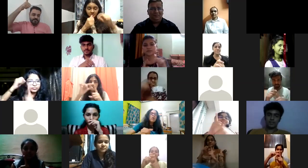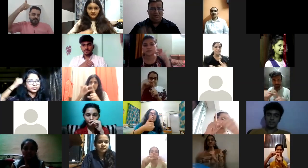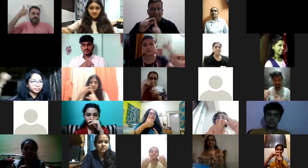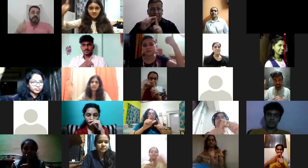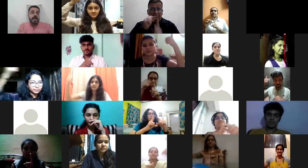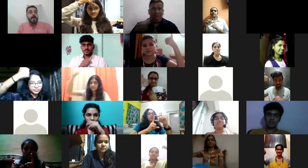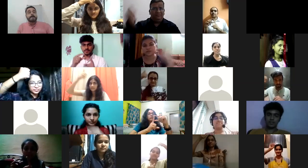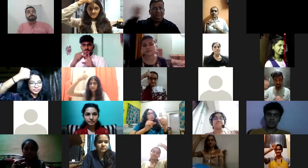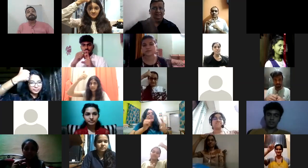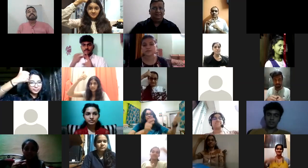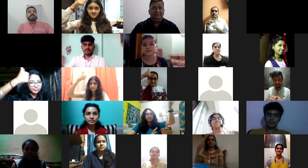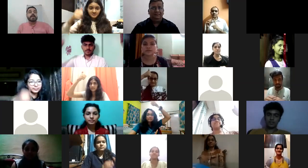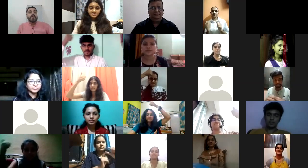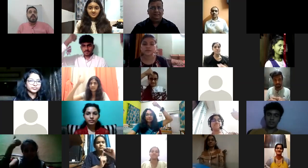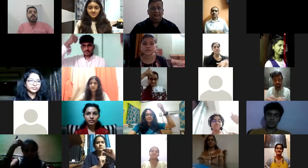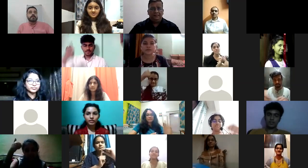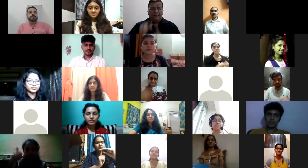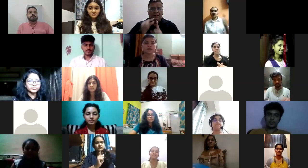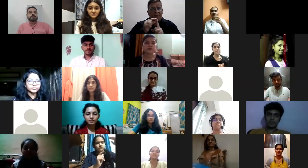professor. Principal,